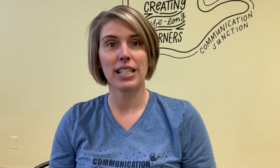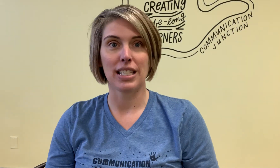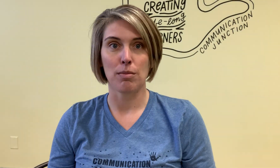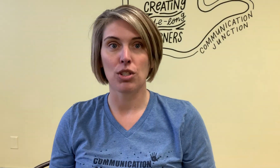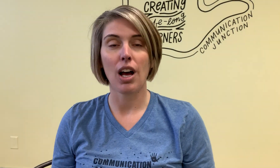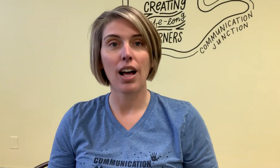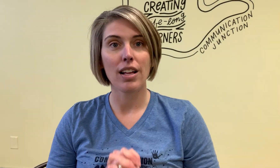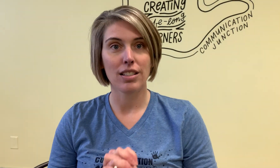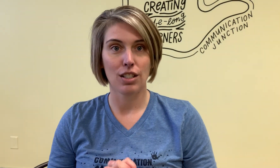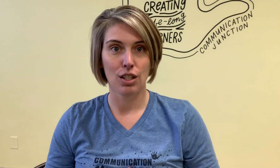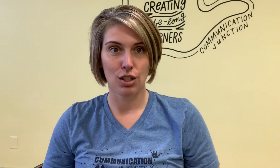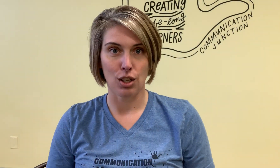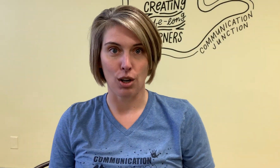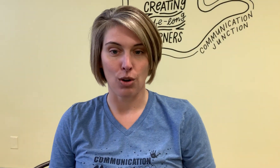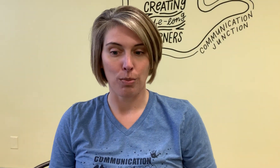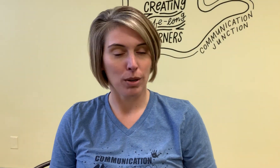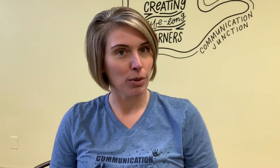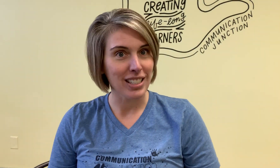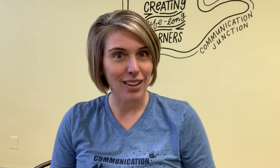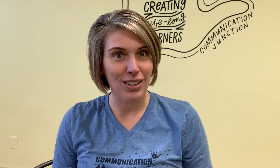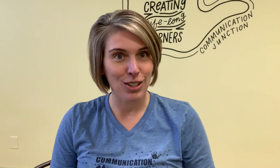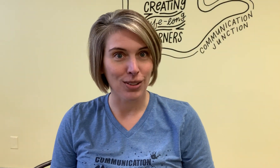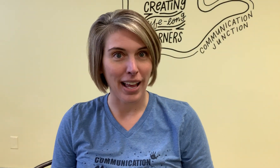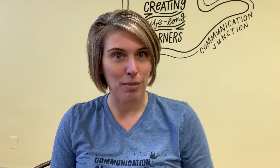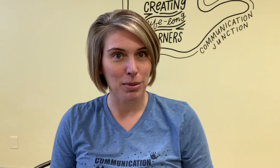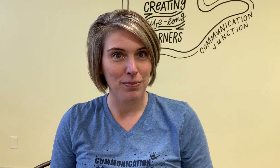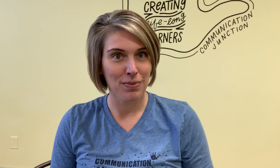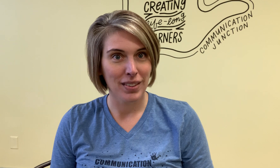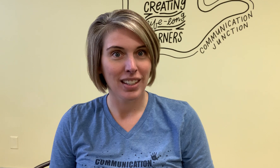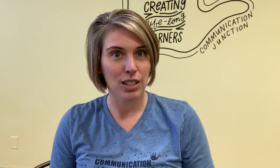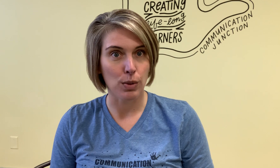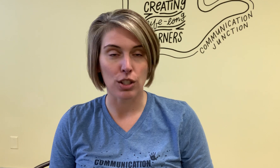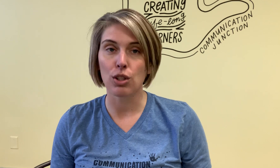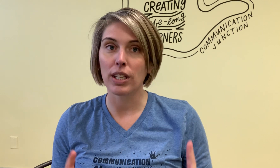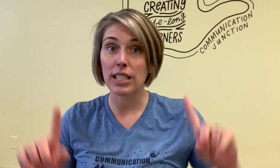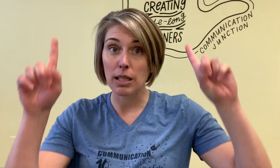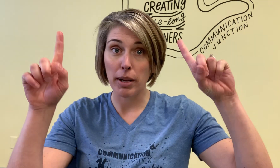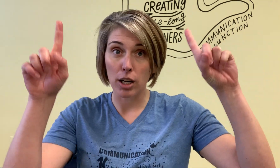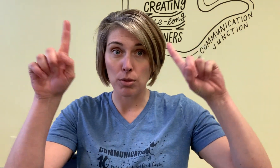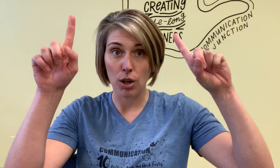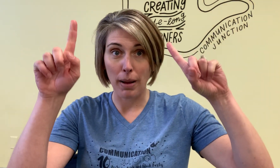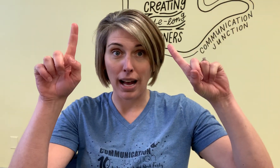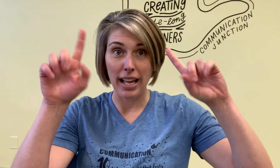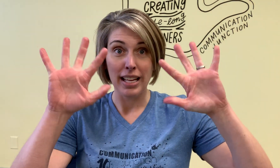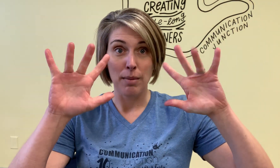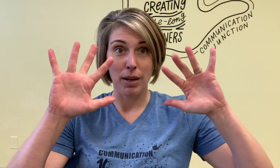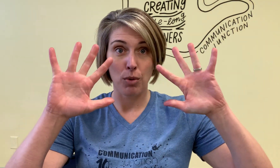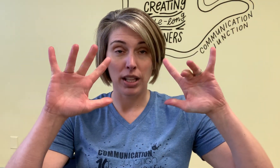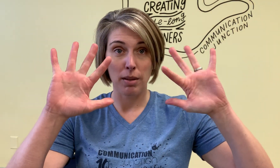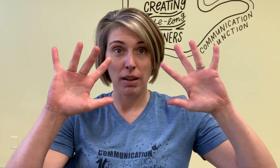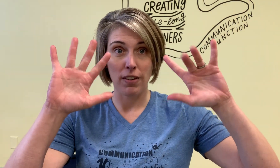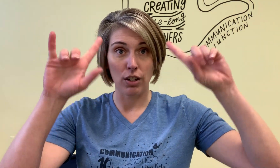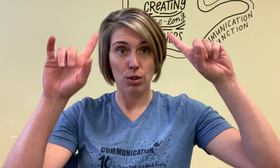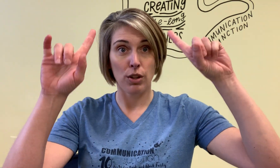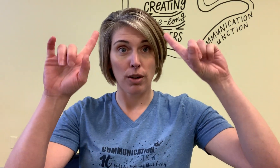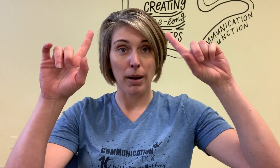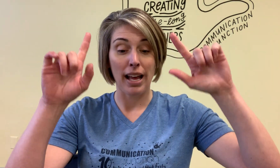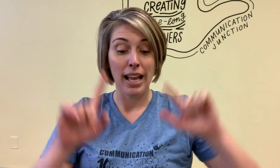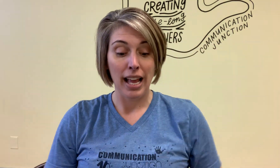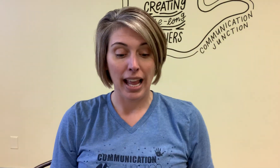them just so. Put them right down in your lap. Nice work. So you can't see my arms go up high, but I'm wiggling my fingers when they're up high, and